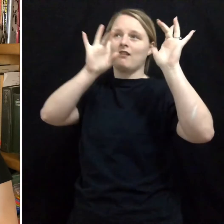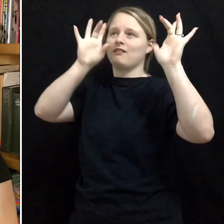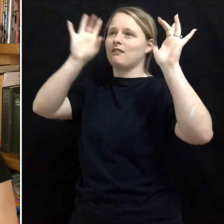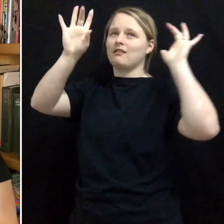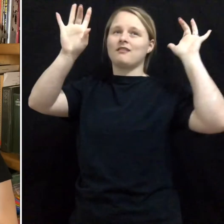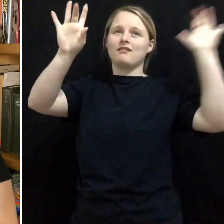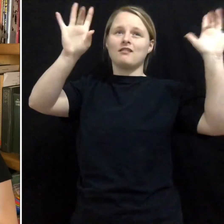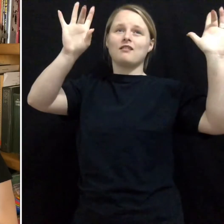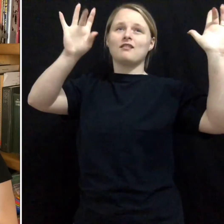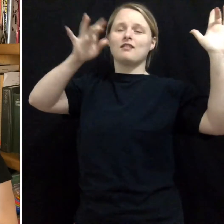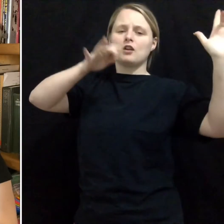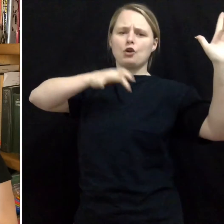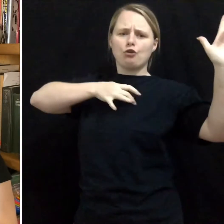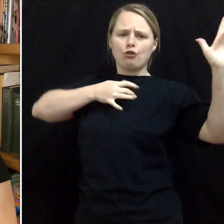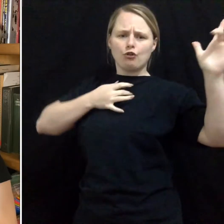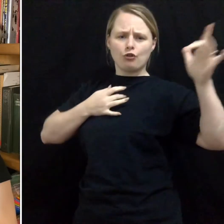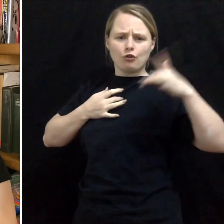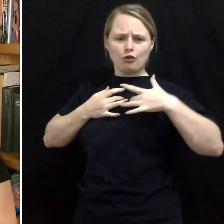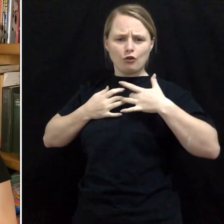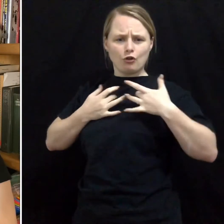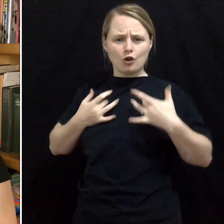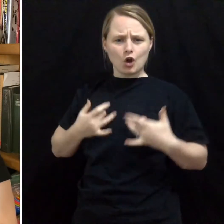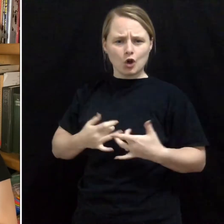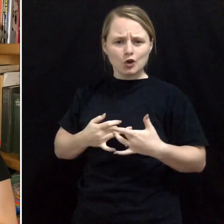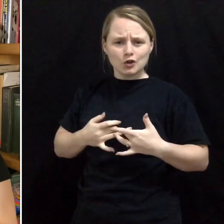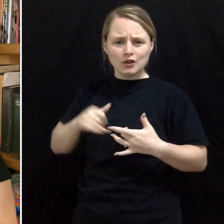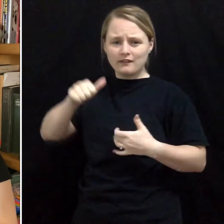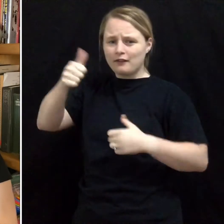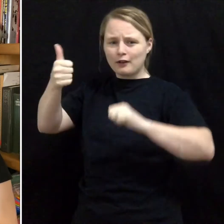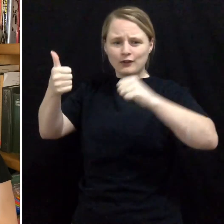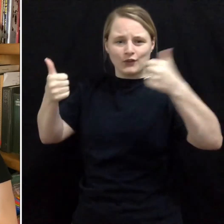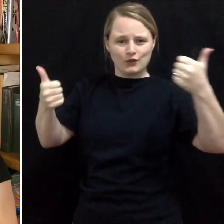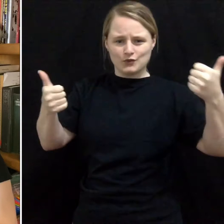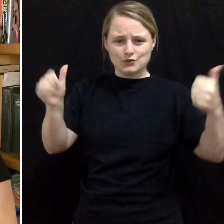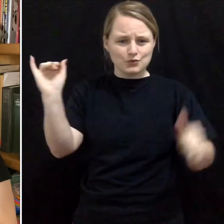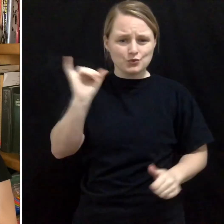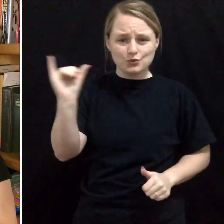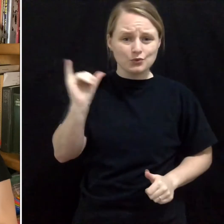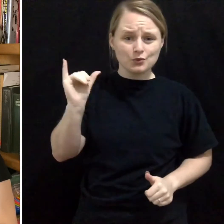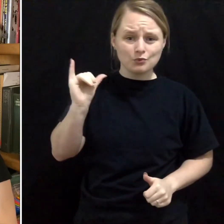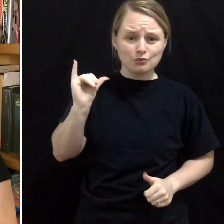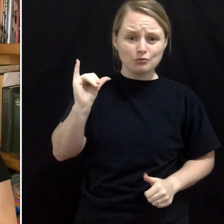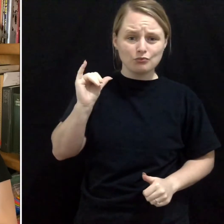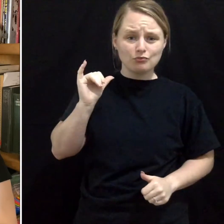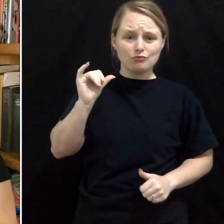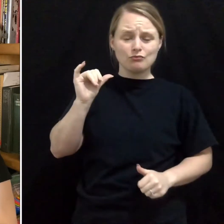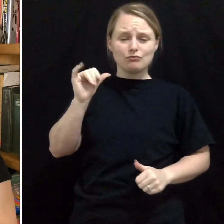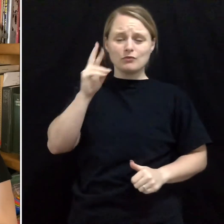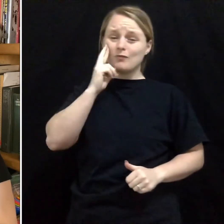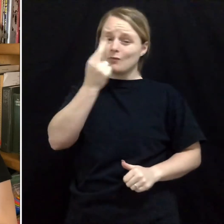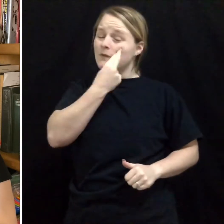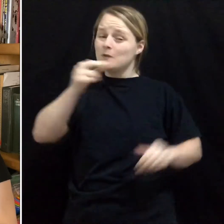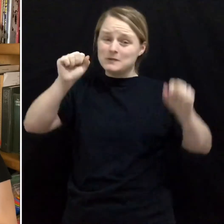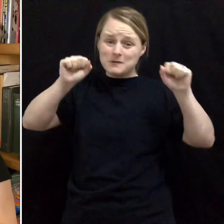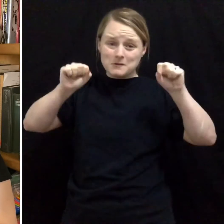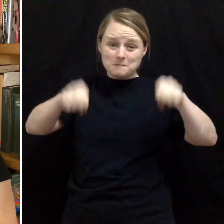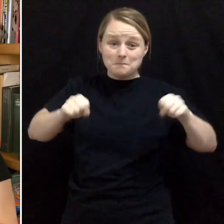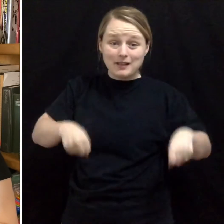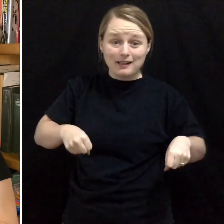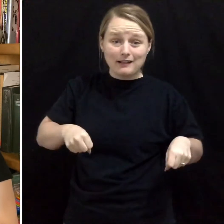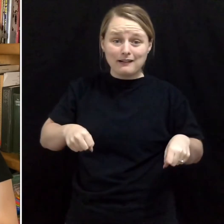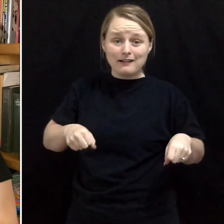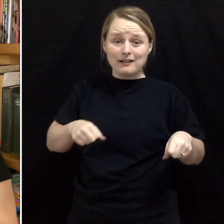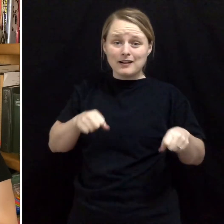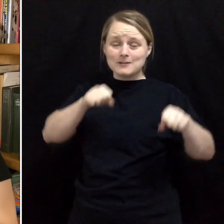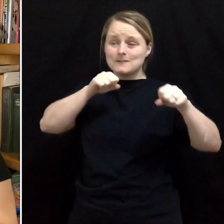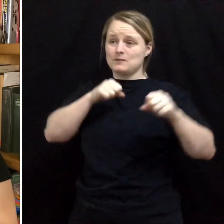The stories of Rose's amazing abilities spread like wildfire, far and wide.